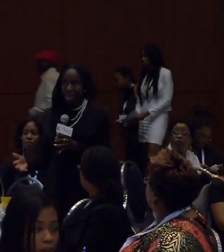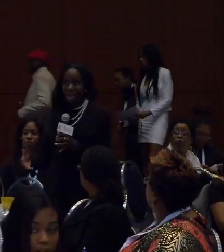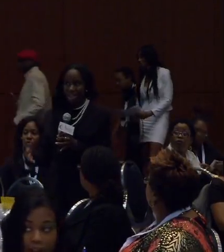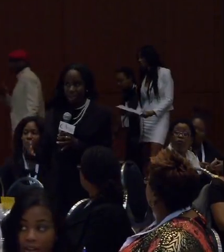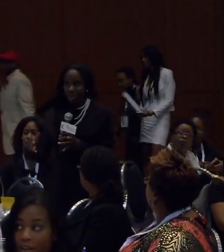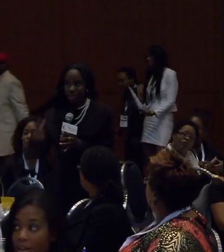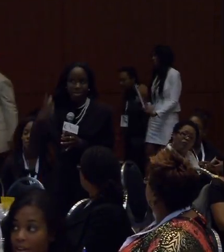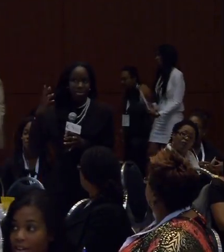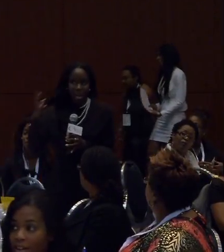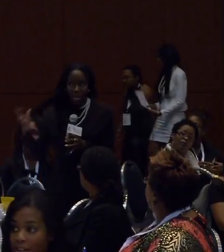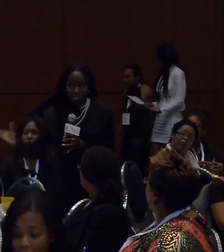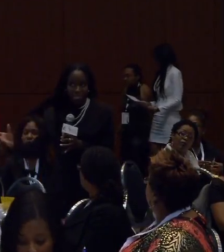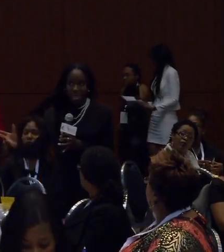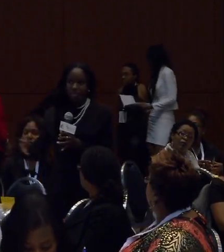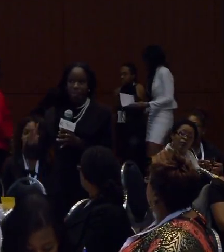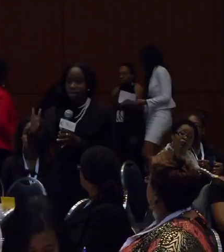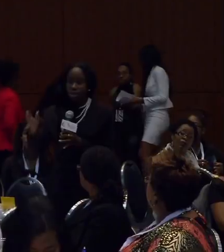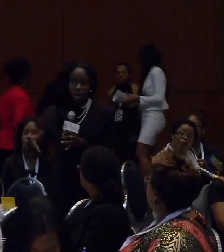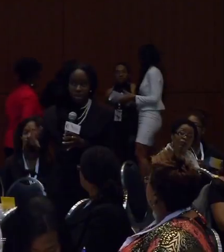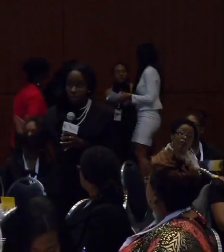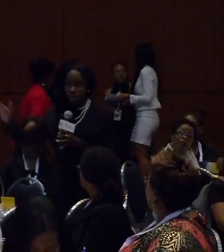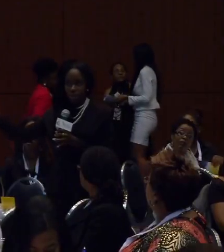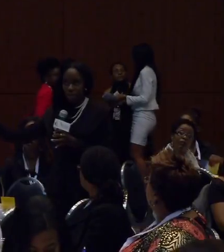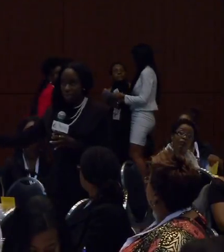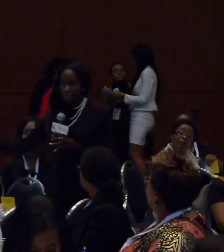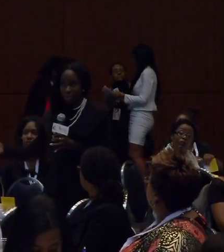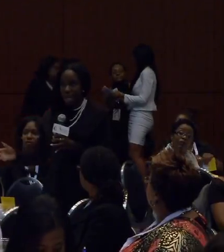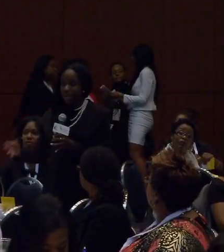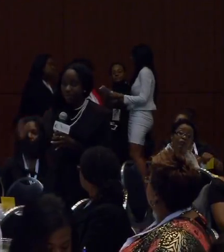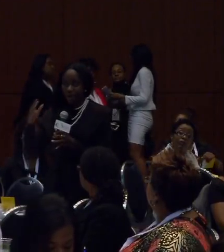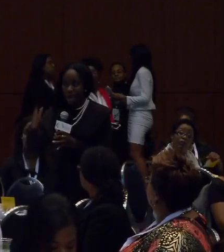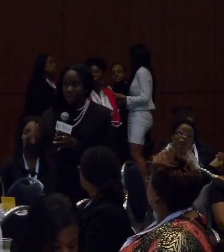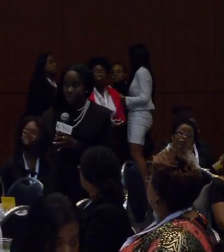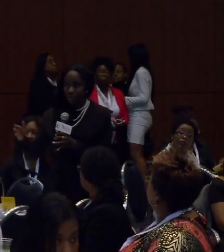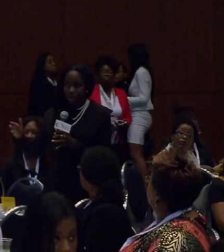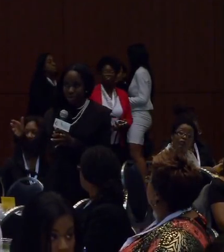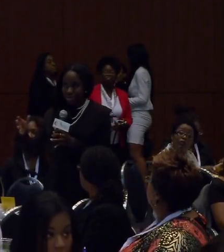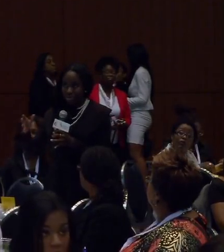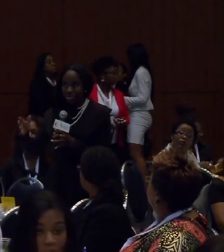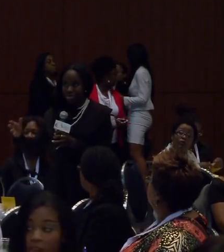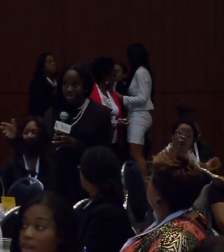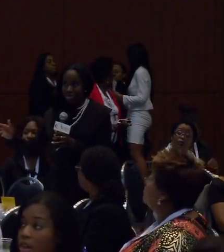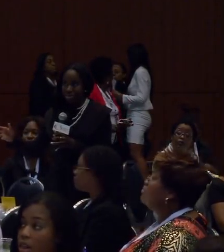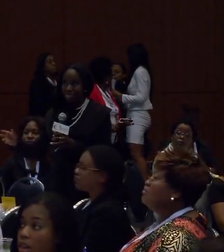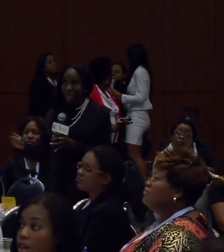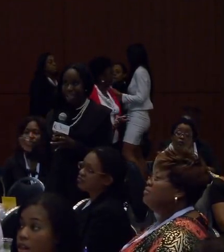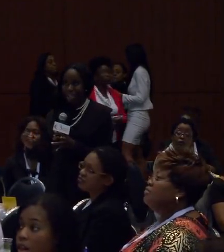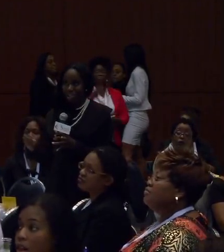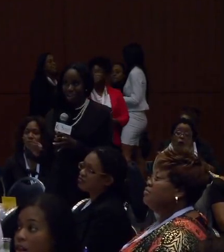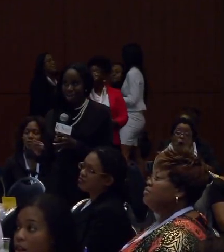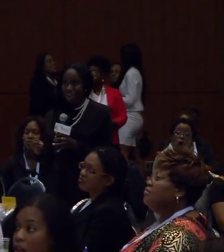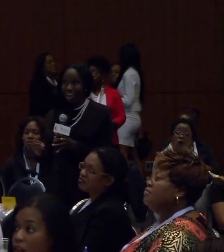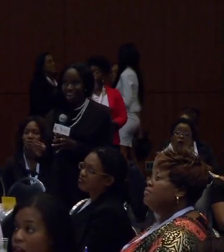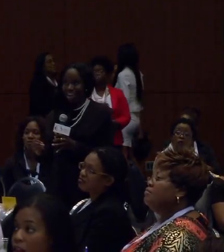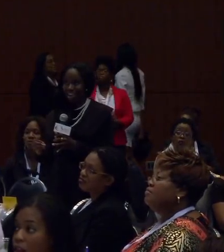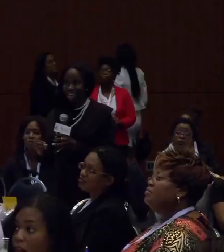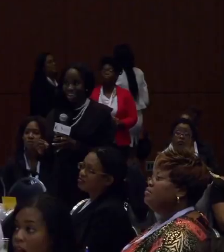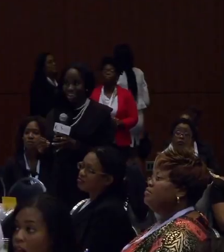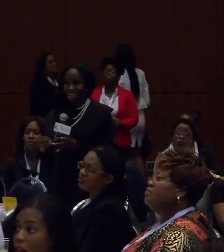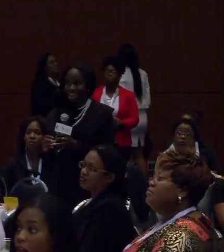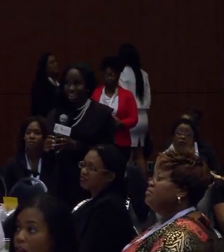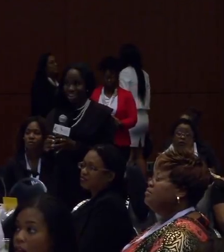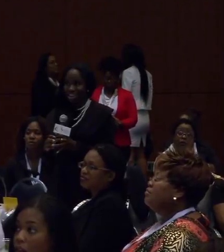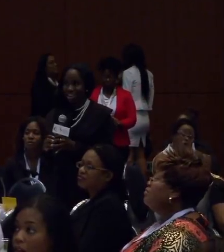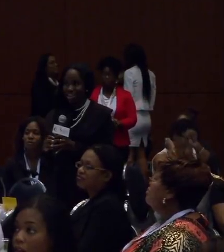meantime. And so if you went to law school but you want to be a photographer, how do you... I went to law school. Make that journey.